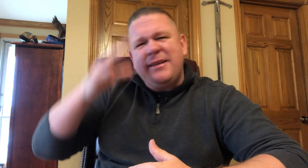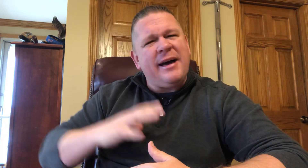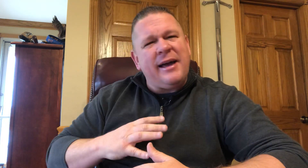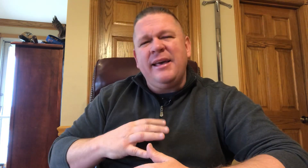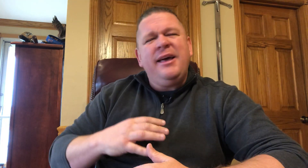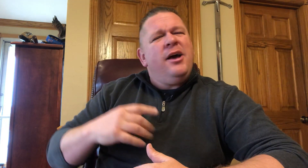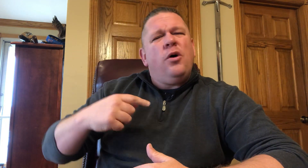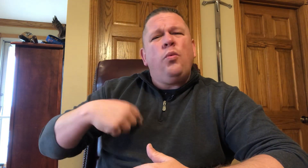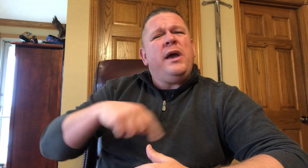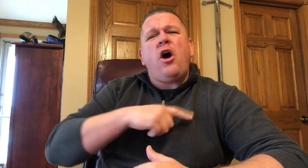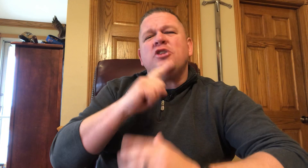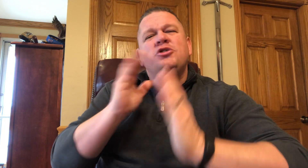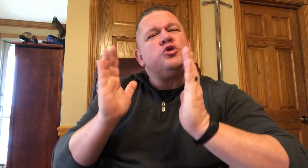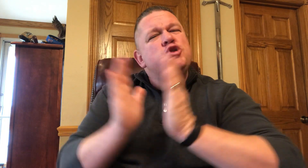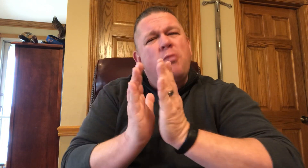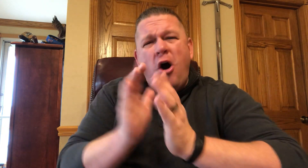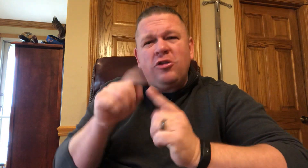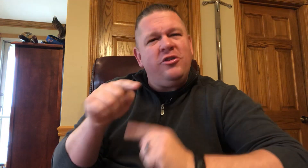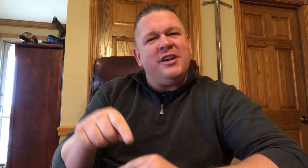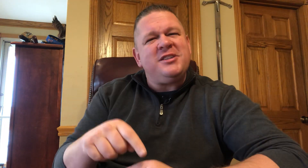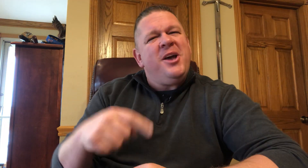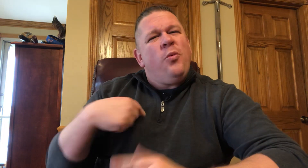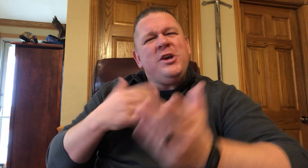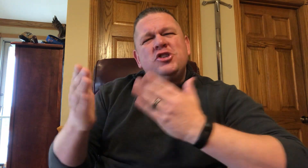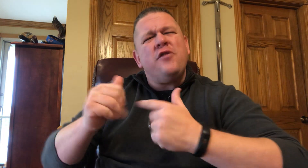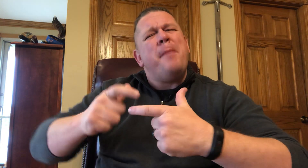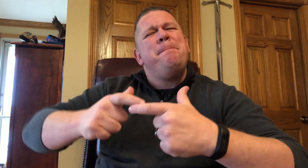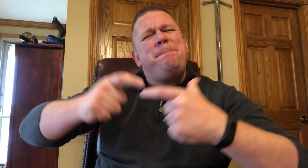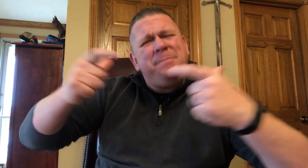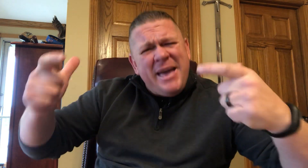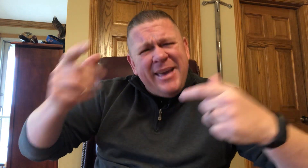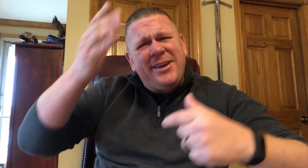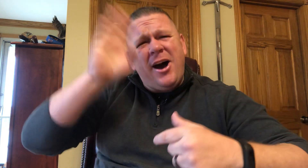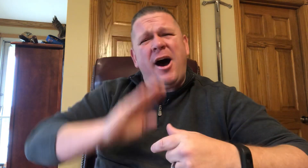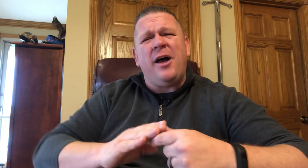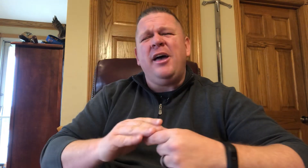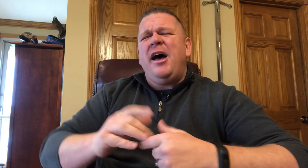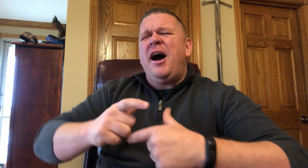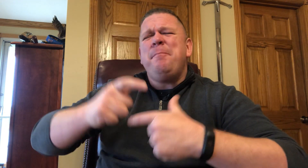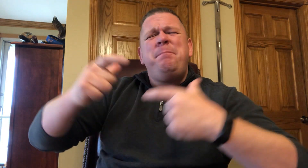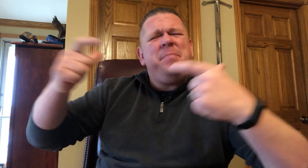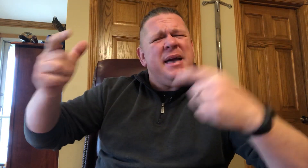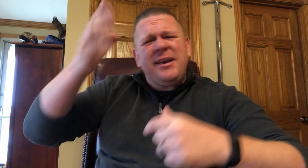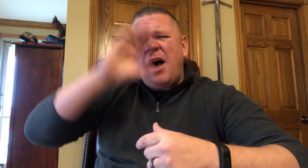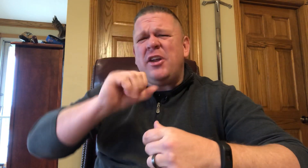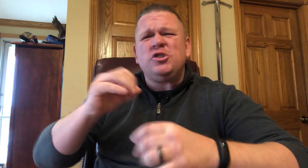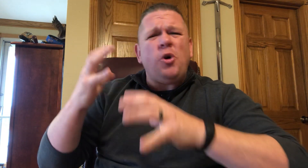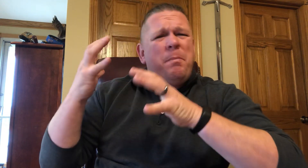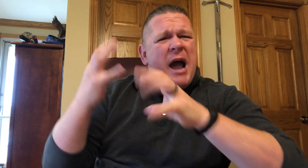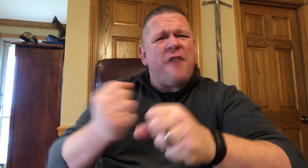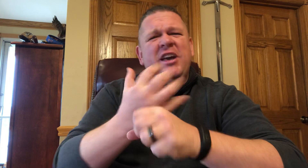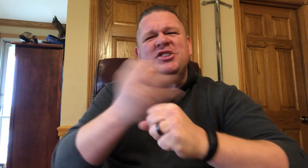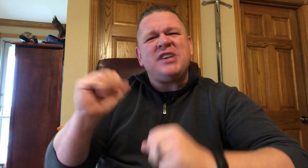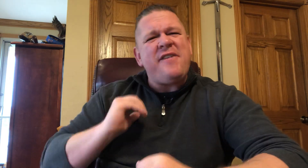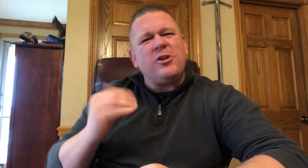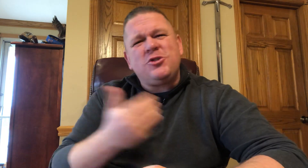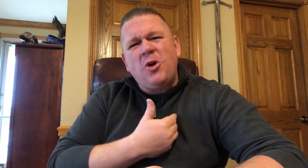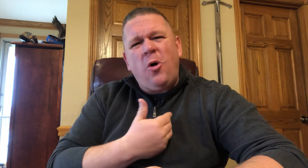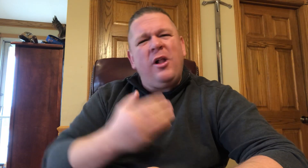mankind. We are so small to this. We serve a big God that is so powerful, He can save our soul, a